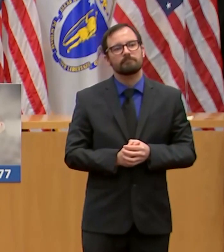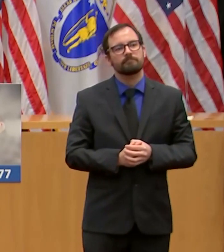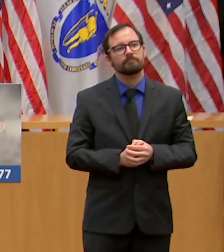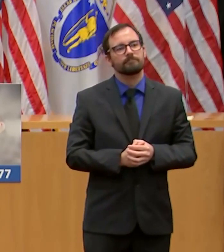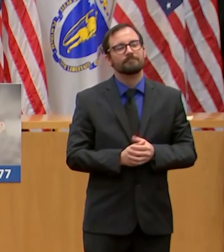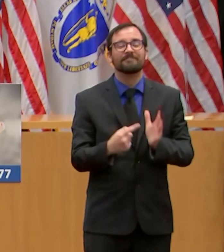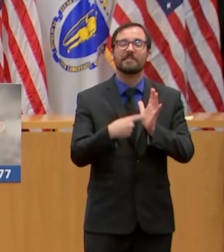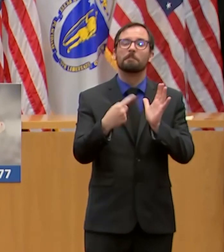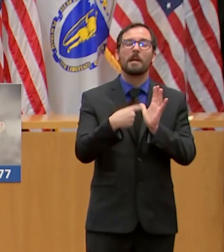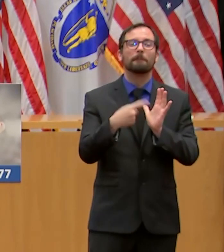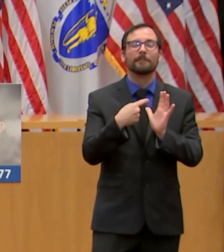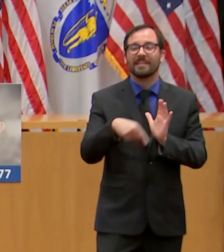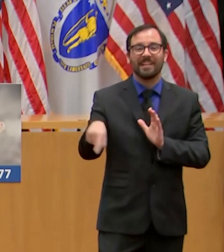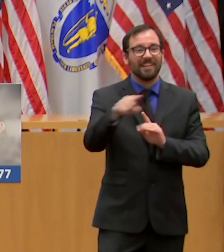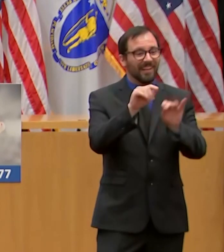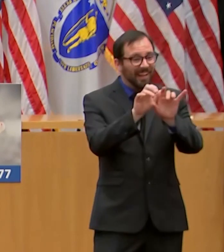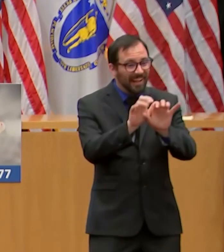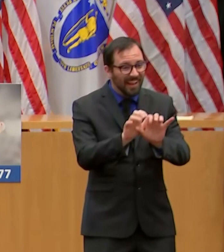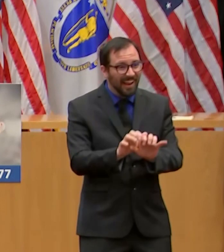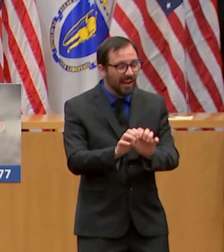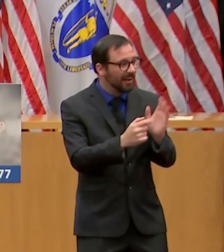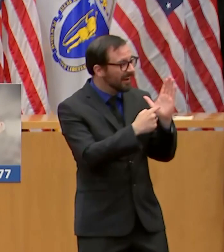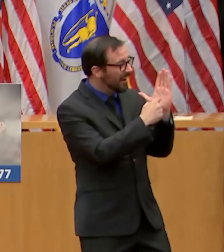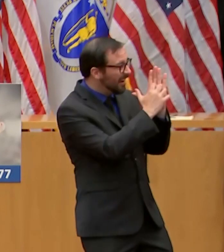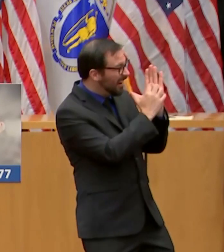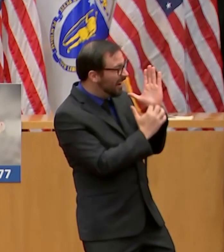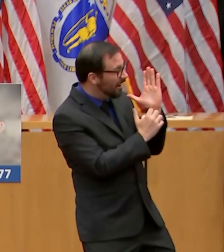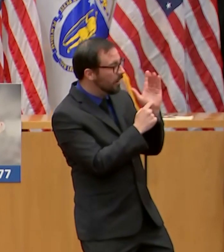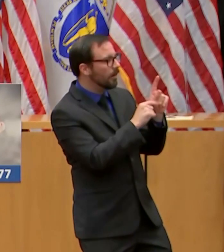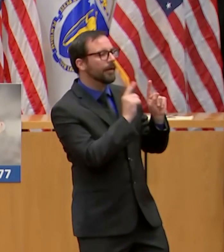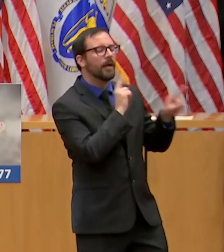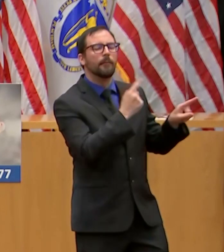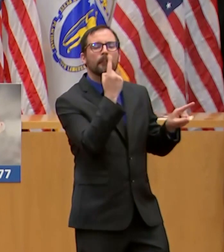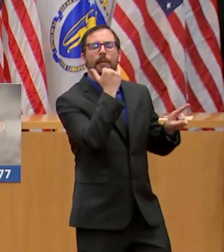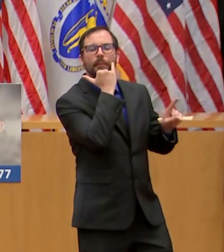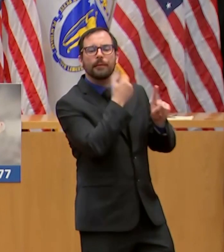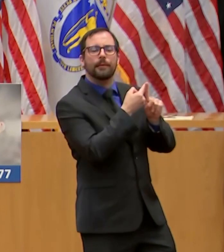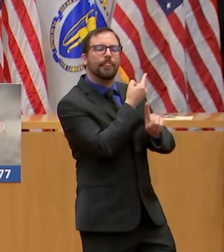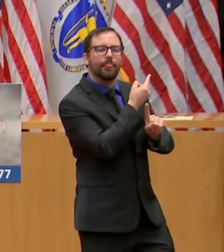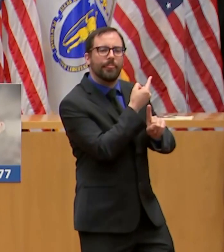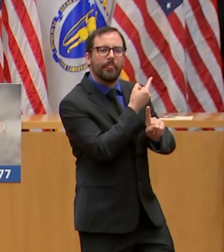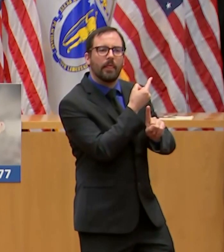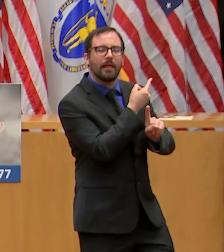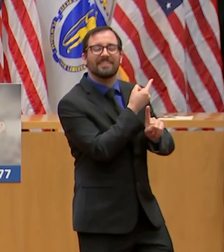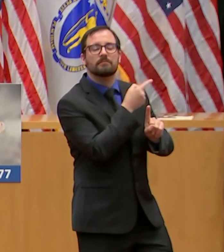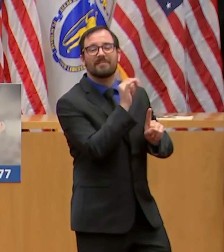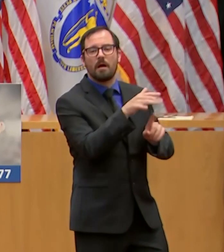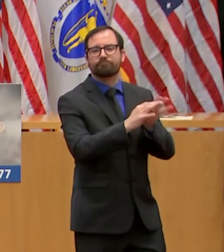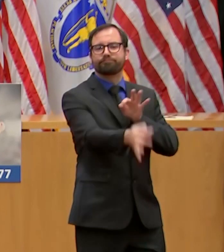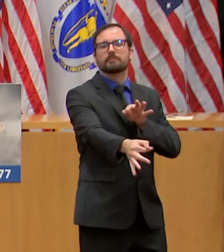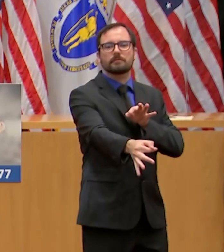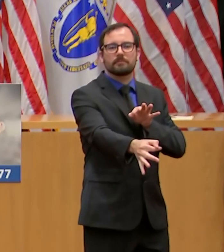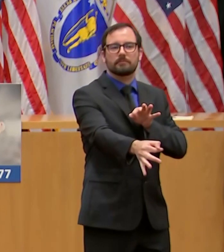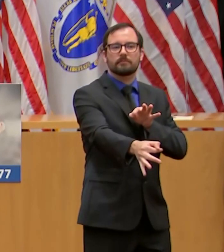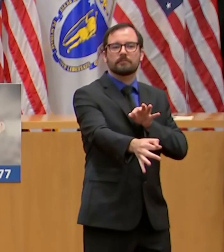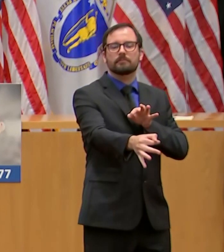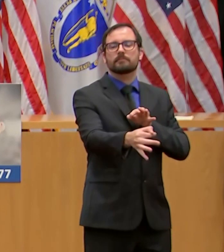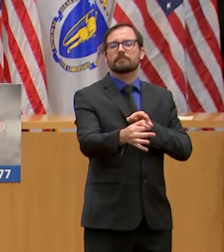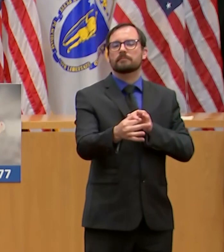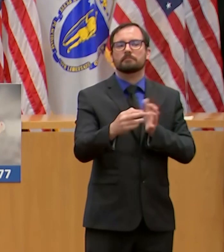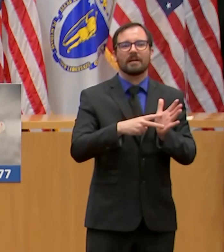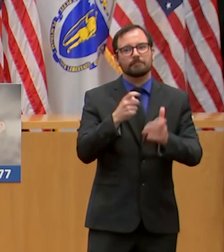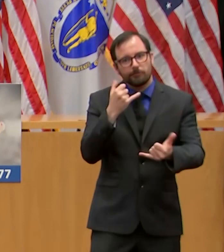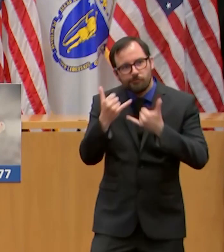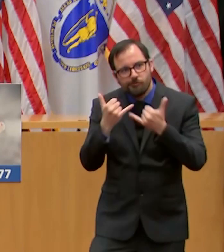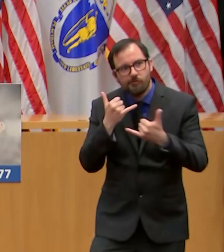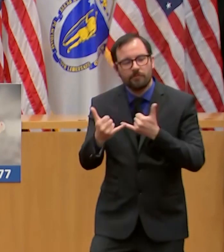a claim from getting processed right away. In a situation where people need to access unemployment benefits quickly, it's crucial that